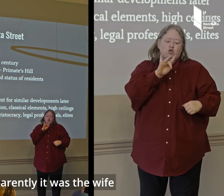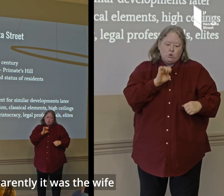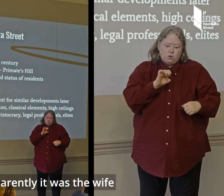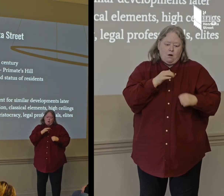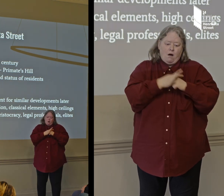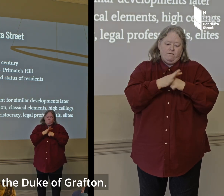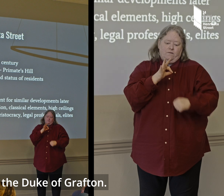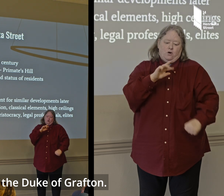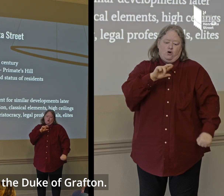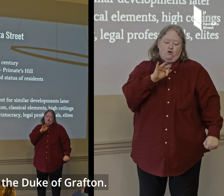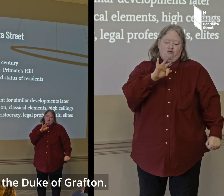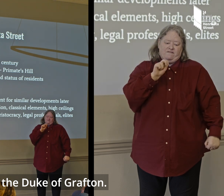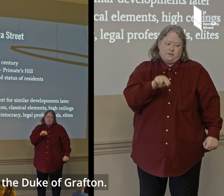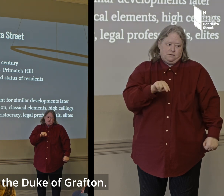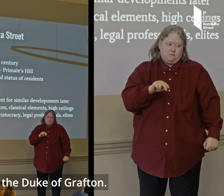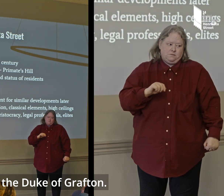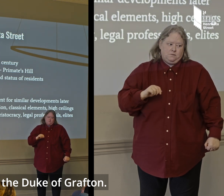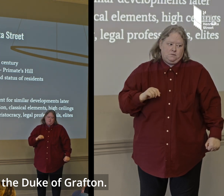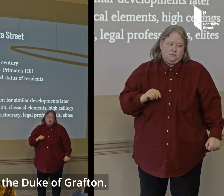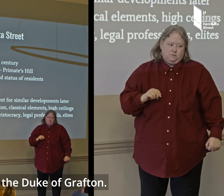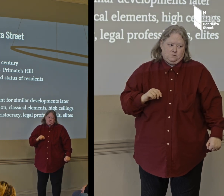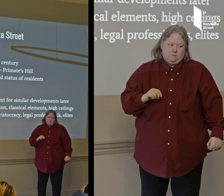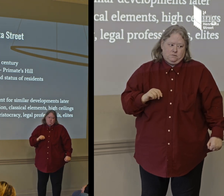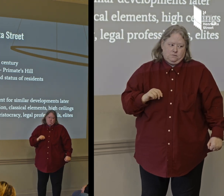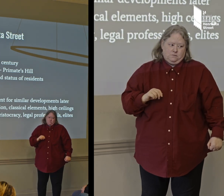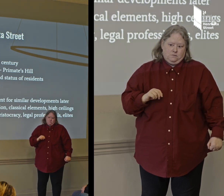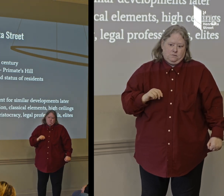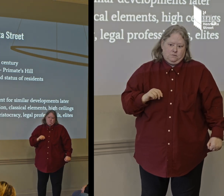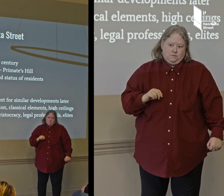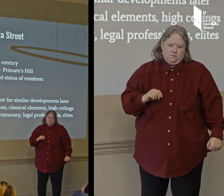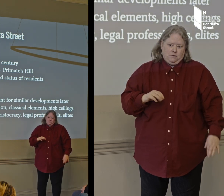apparently it was the wife of the Duke of Grafton.